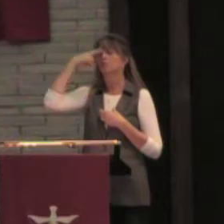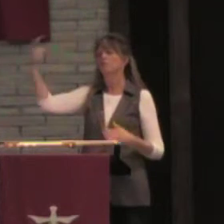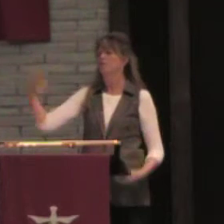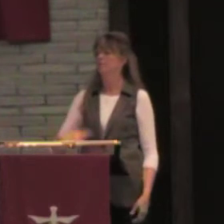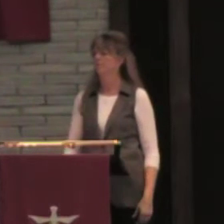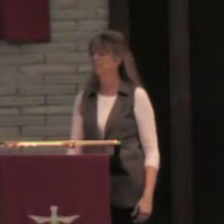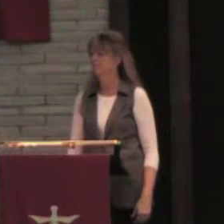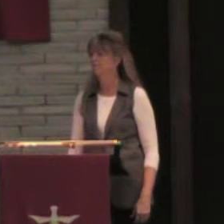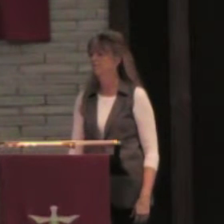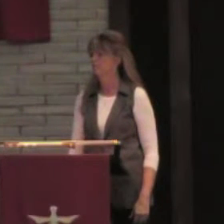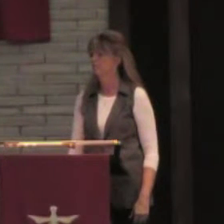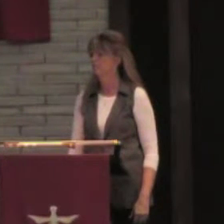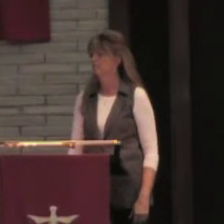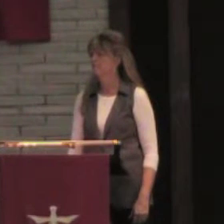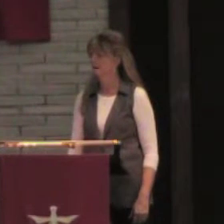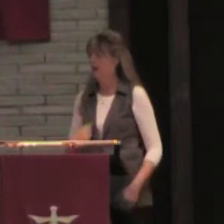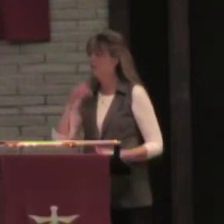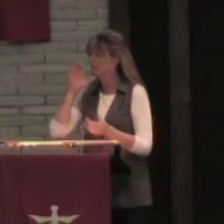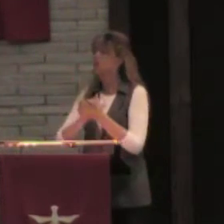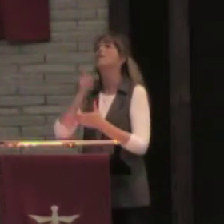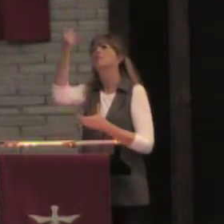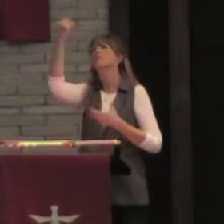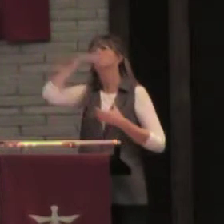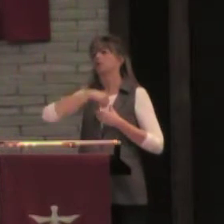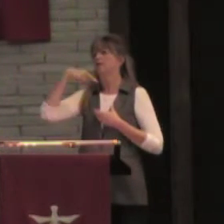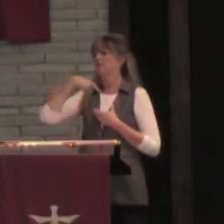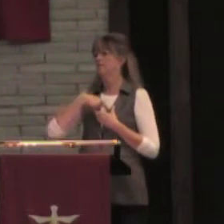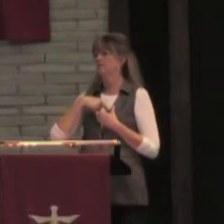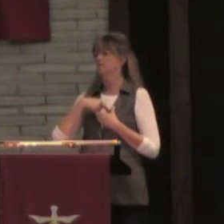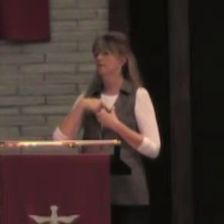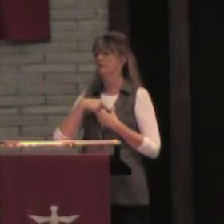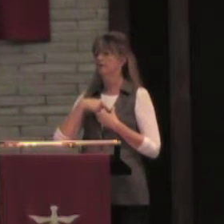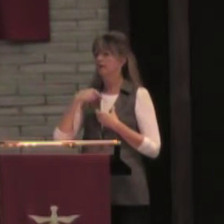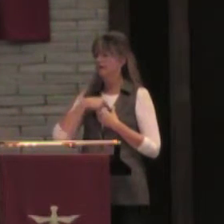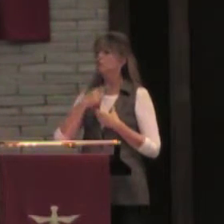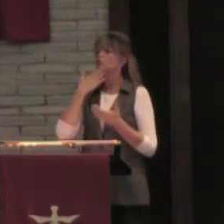can put this dream in my heart. I believe He put that there.